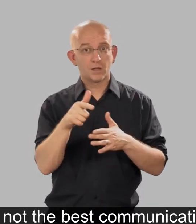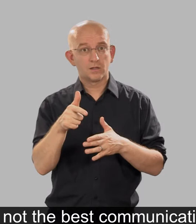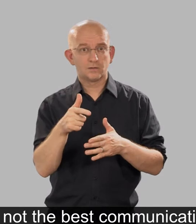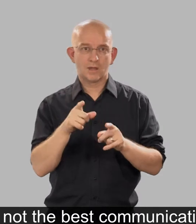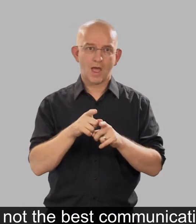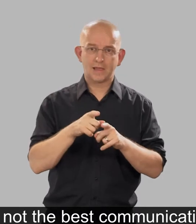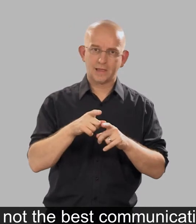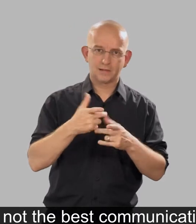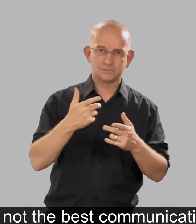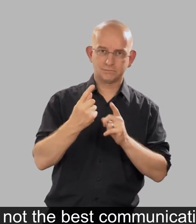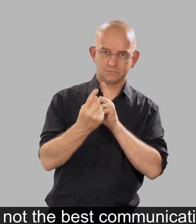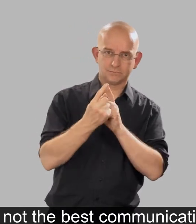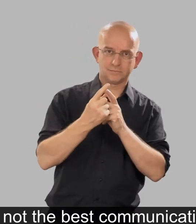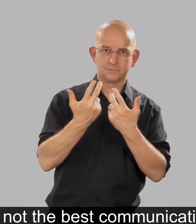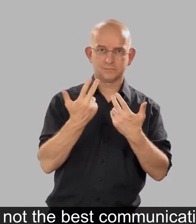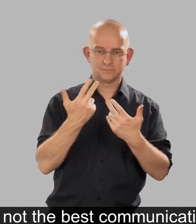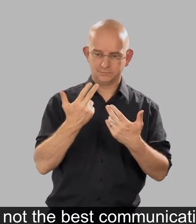best communication method for assessment,